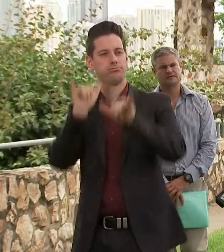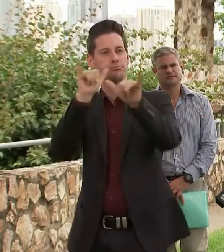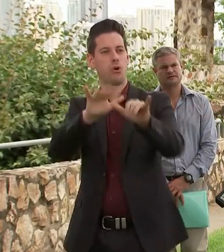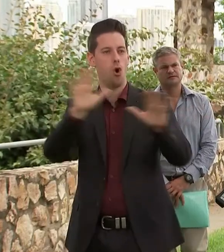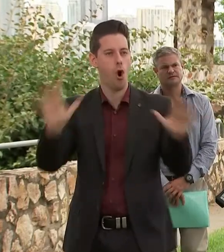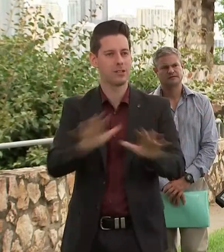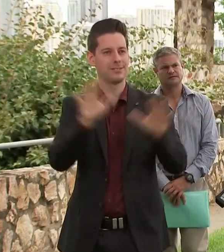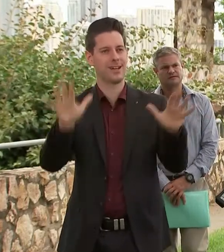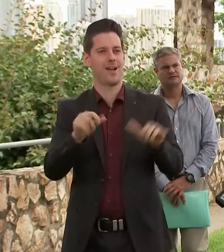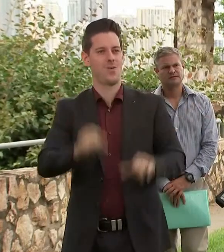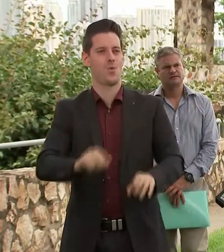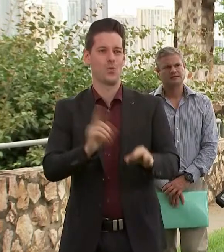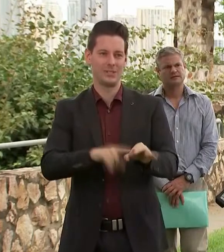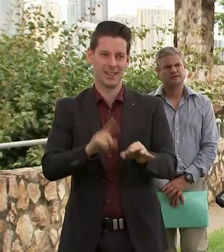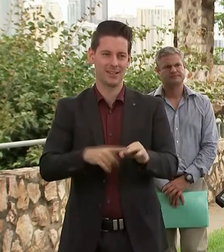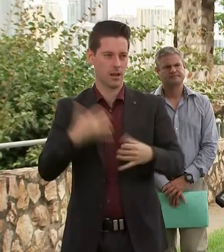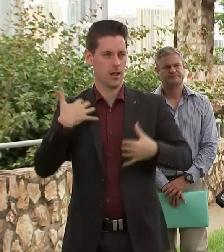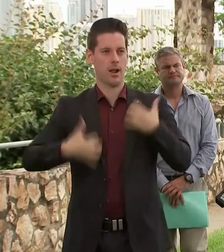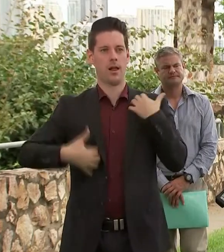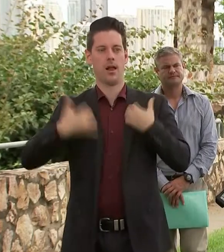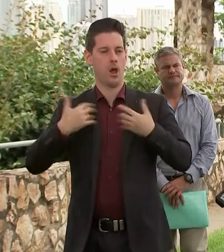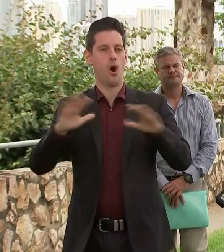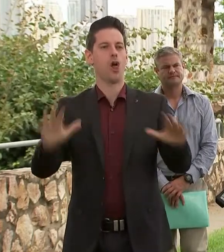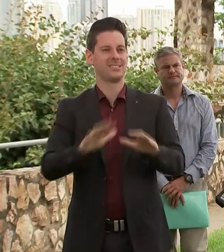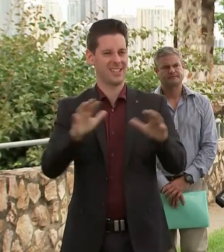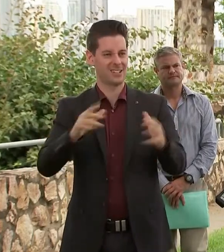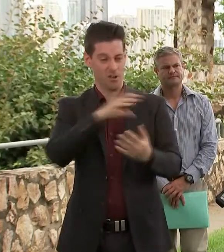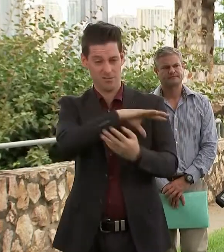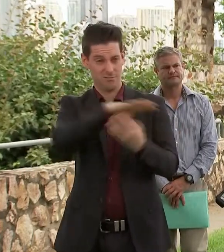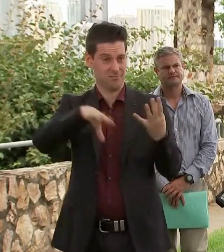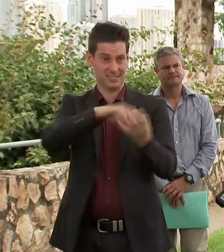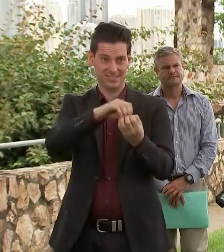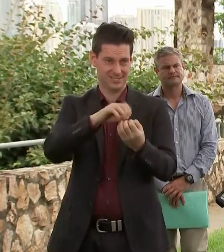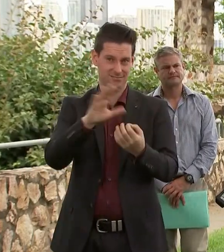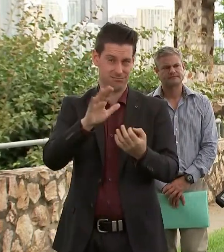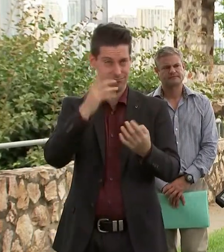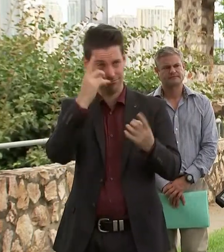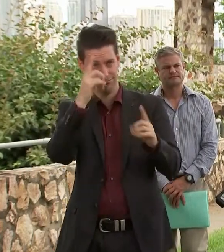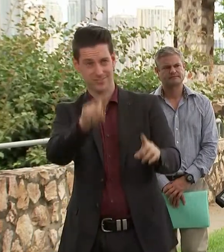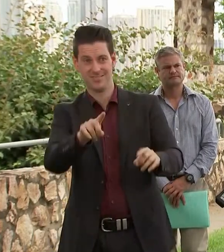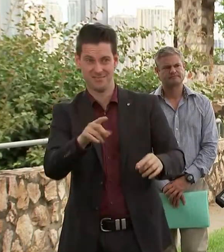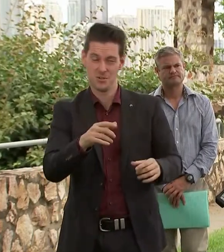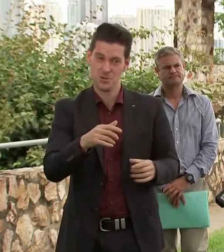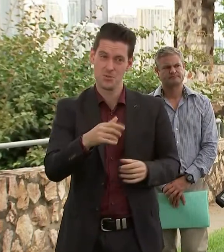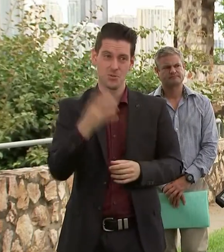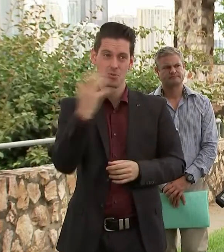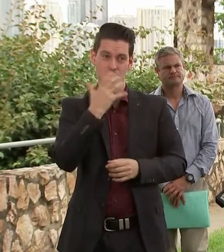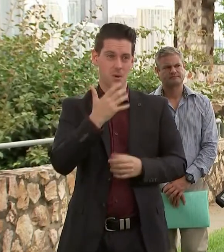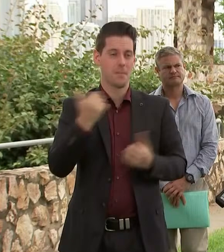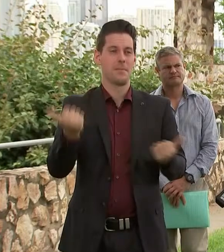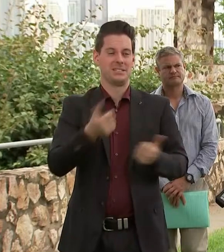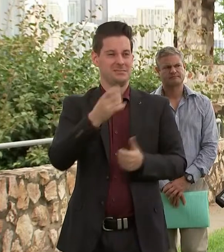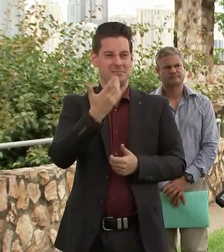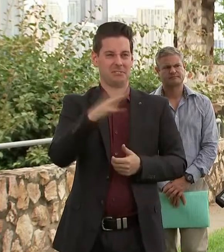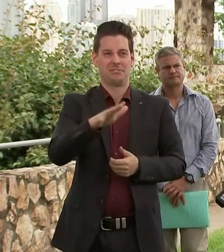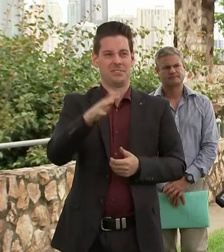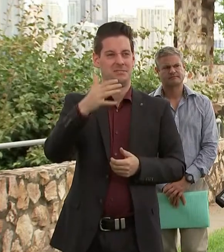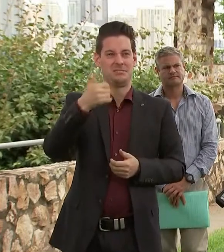as well. So with the combination of all of that, a conservative estimate over the next few days is the tens of